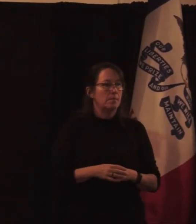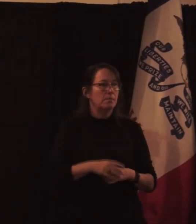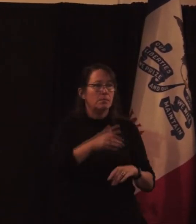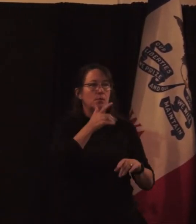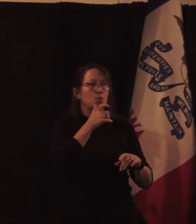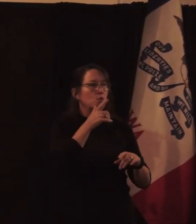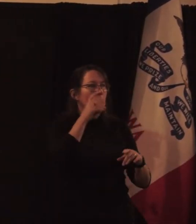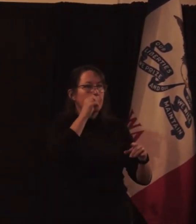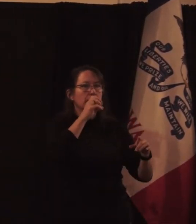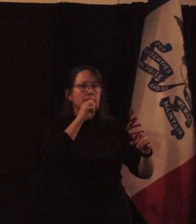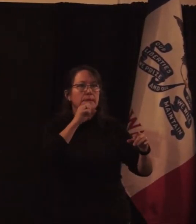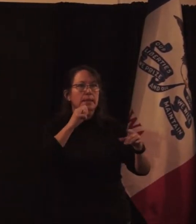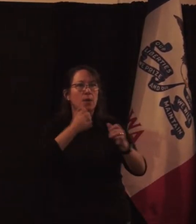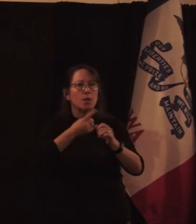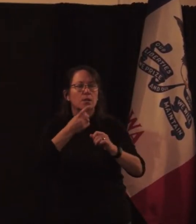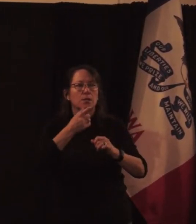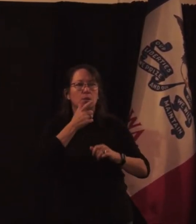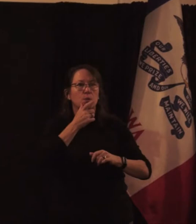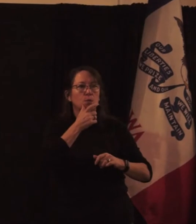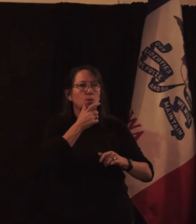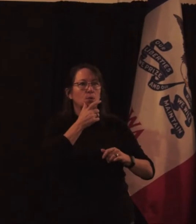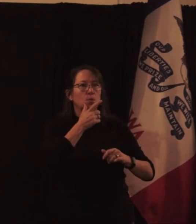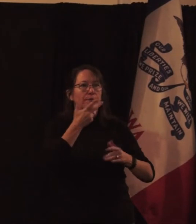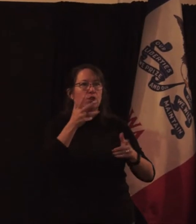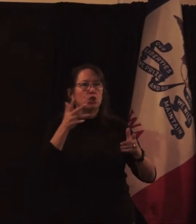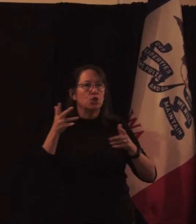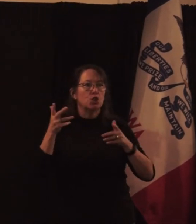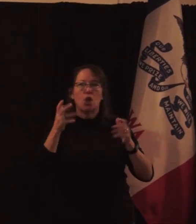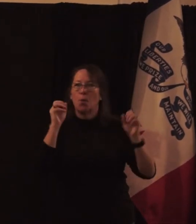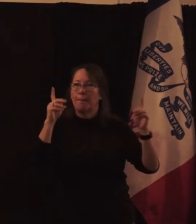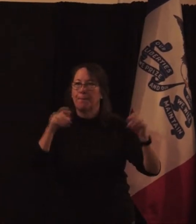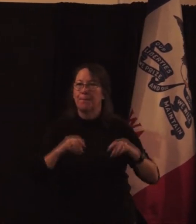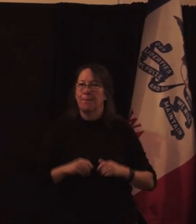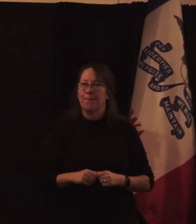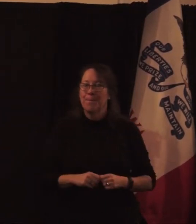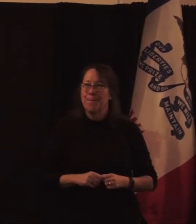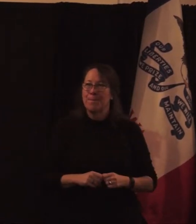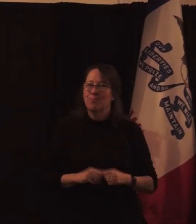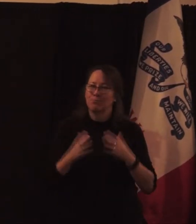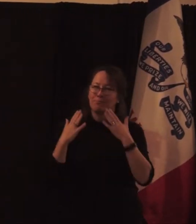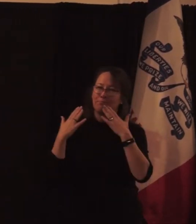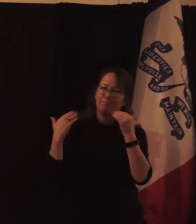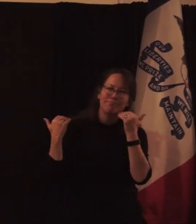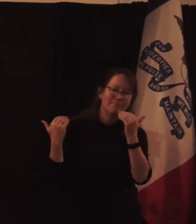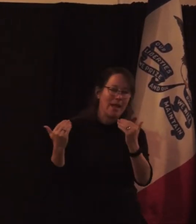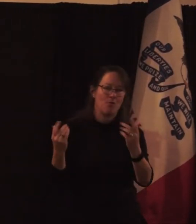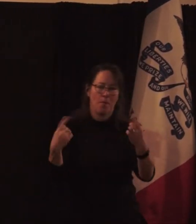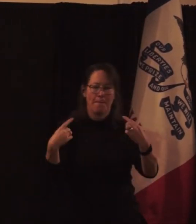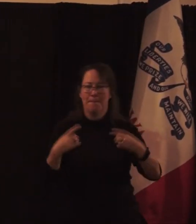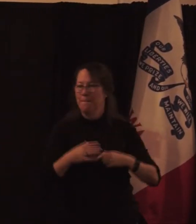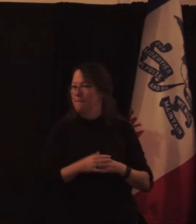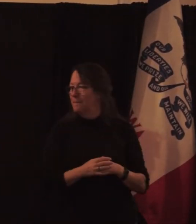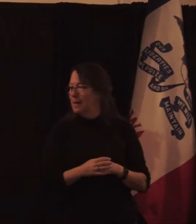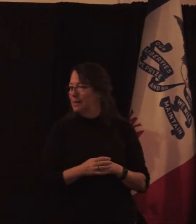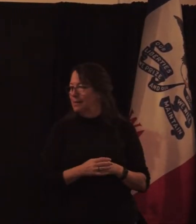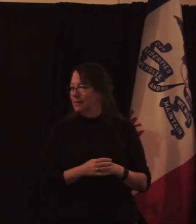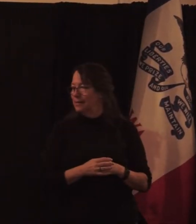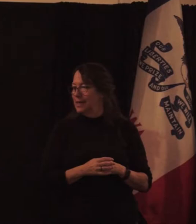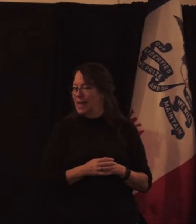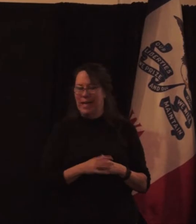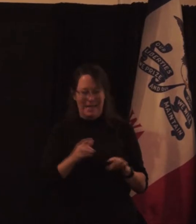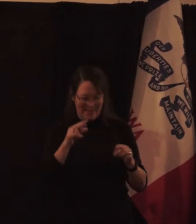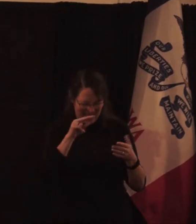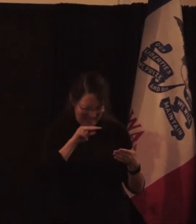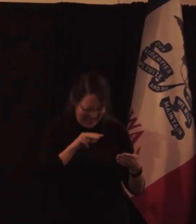Who else didn't I see? That's it? Okay. Well, thank you all for being here. And I just have to